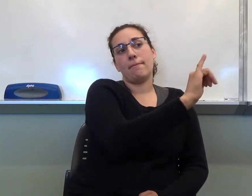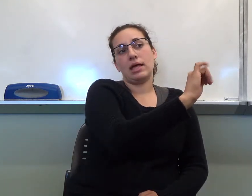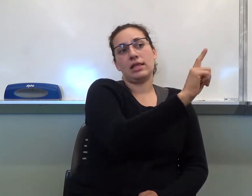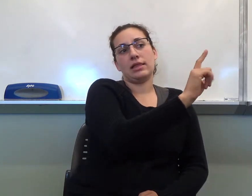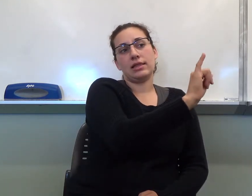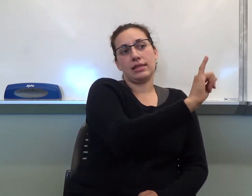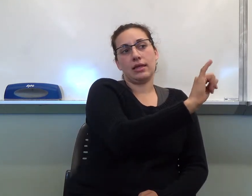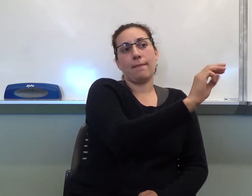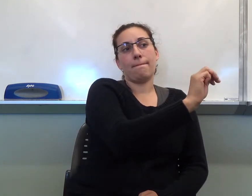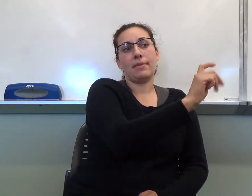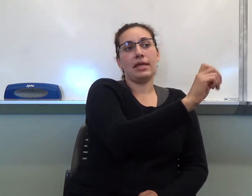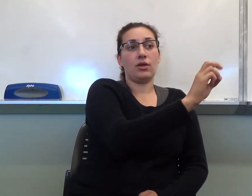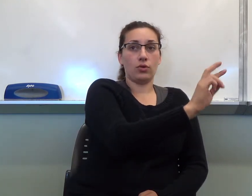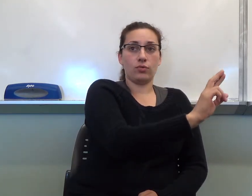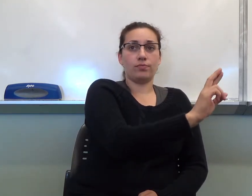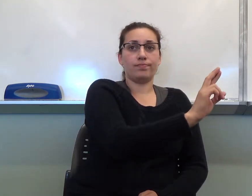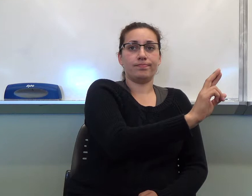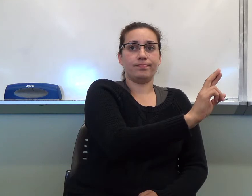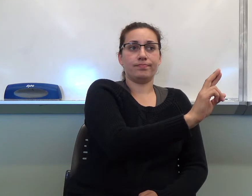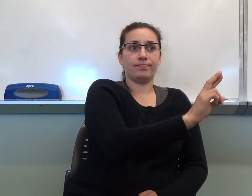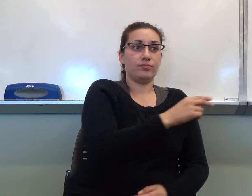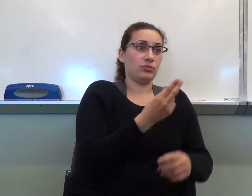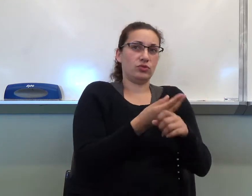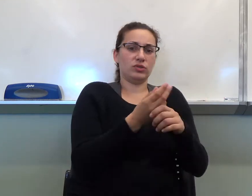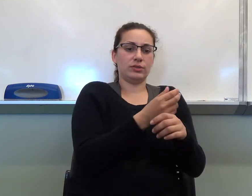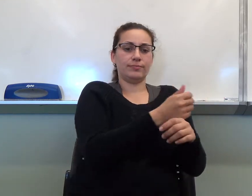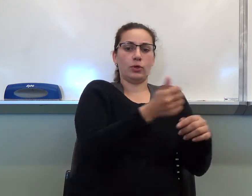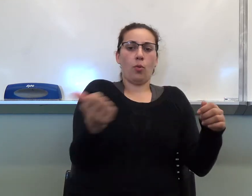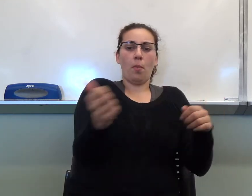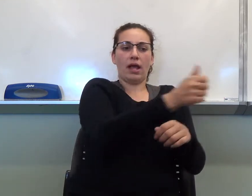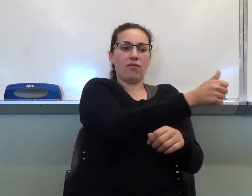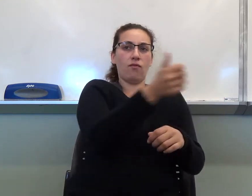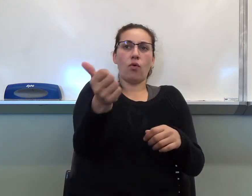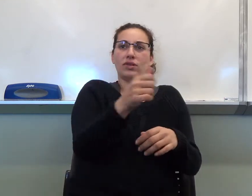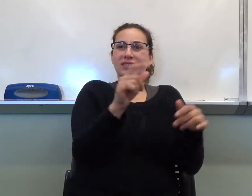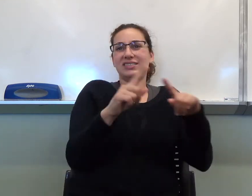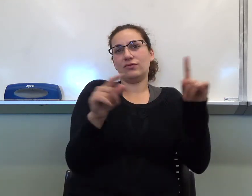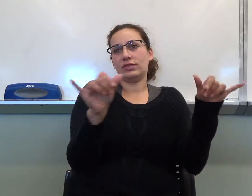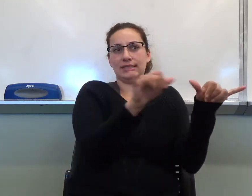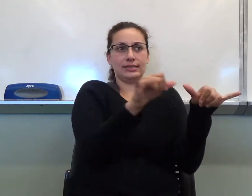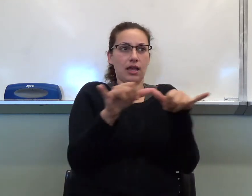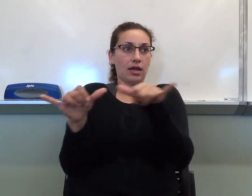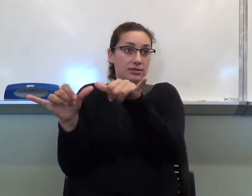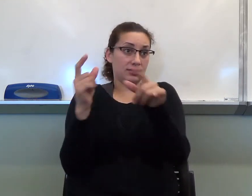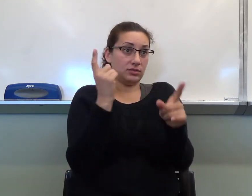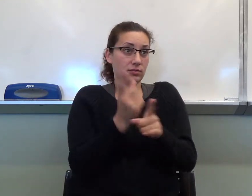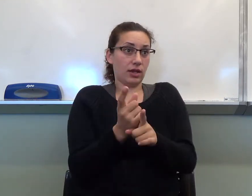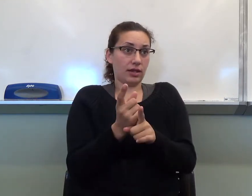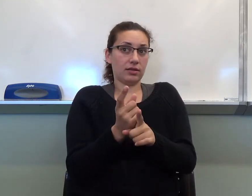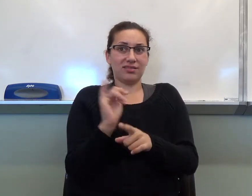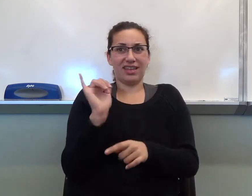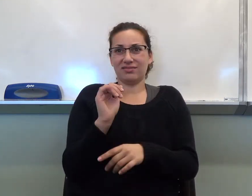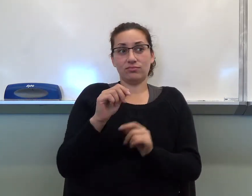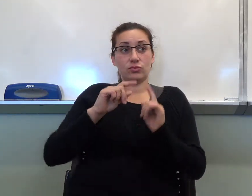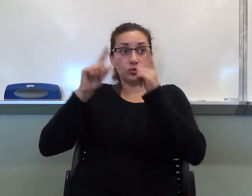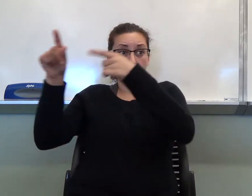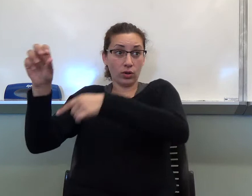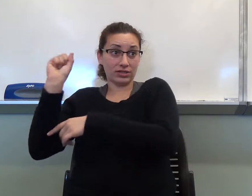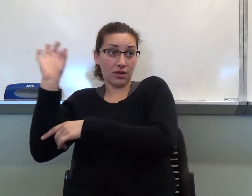Okay, so we use that to go between different sizes of length. If you're going to San Francisco, you're going to talk about kilometers.